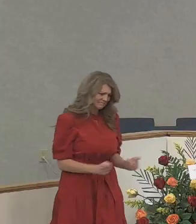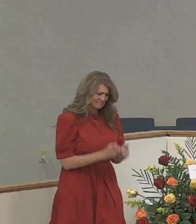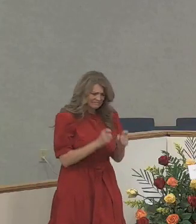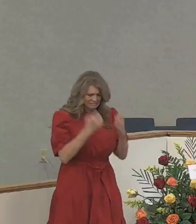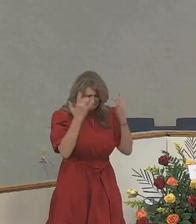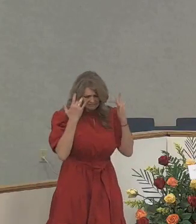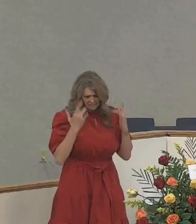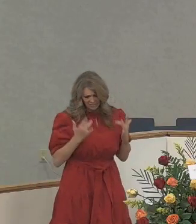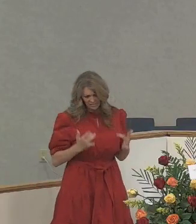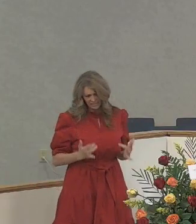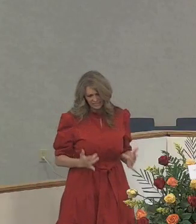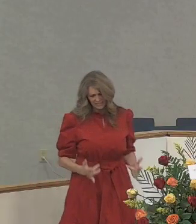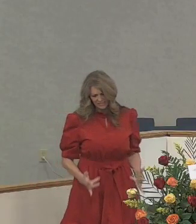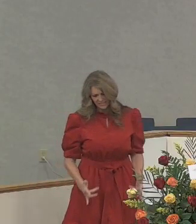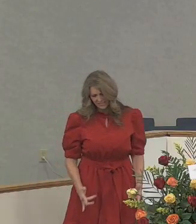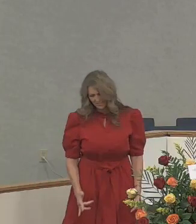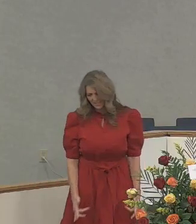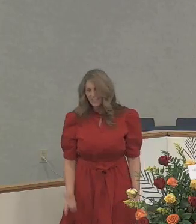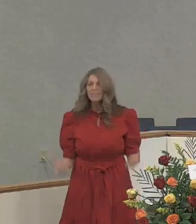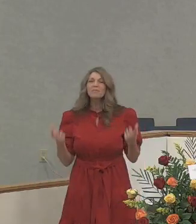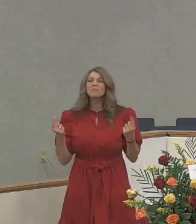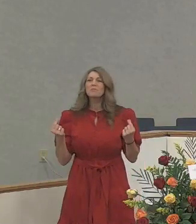defeat.